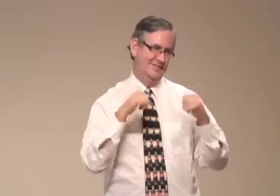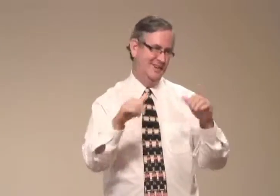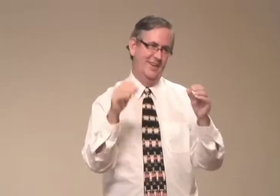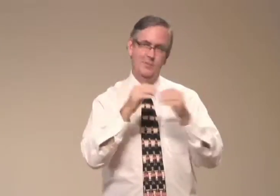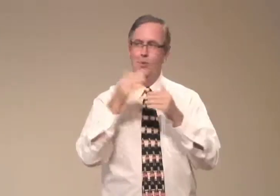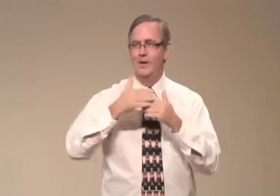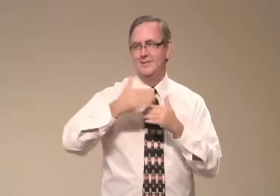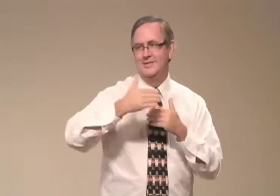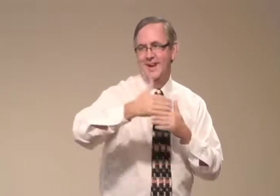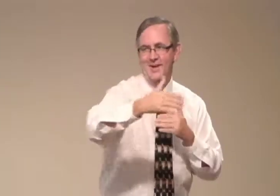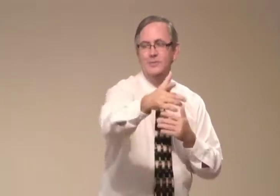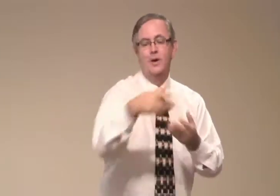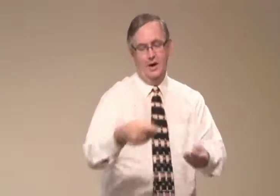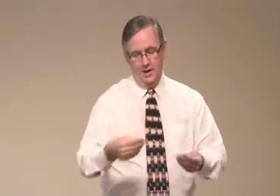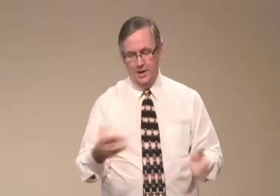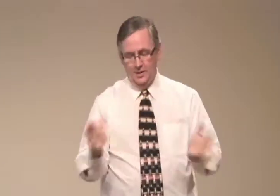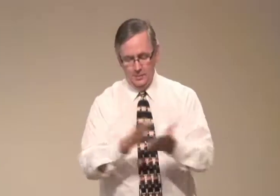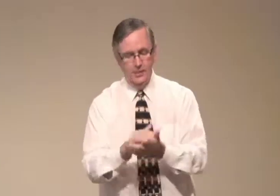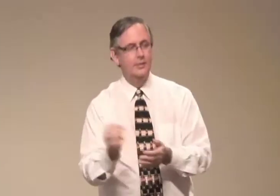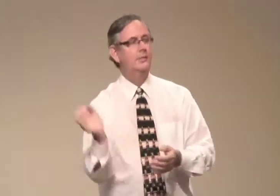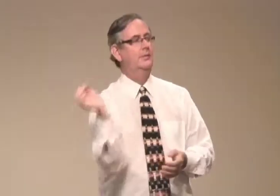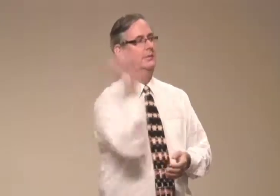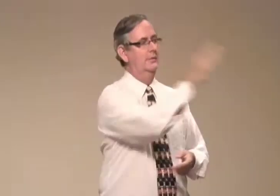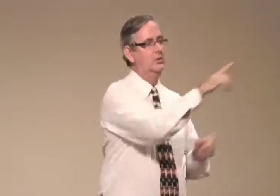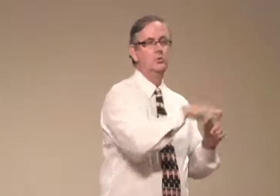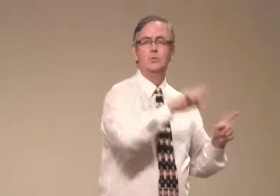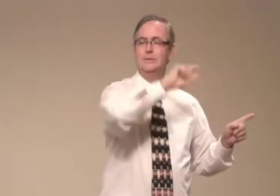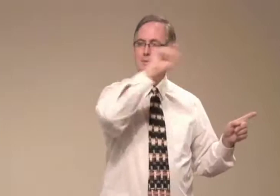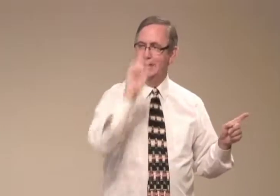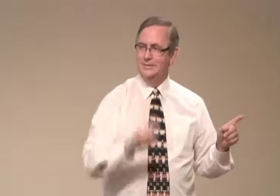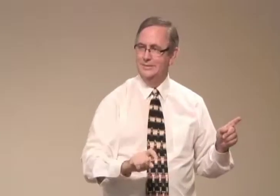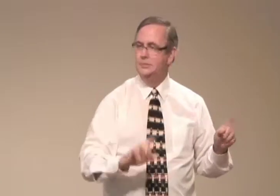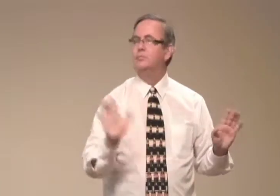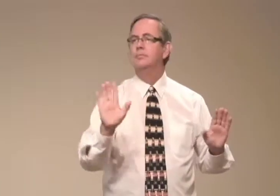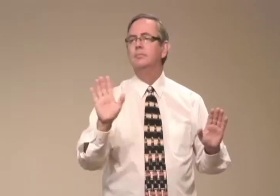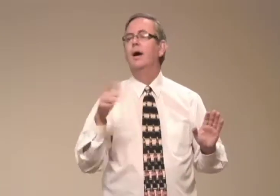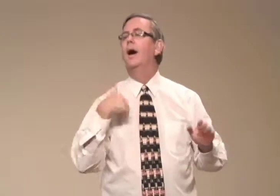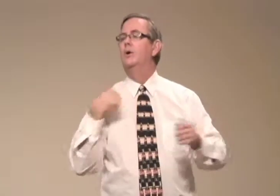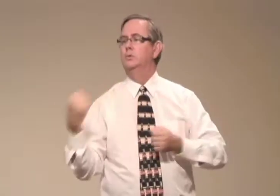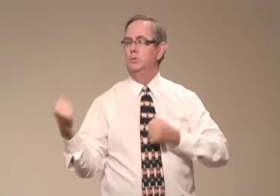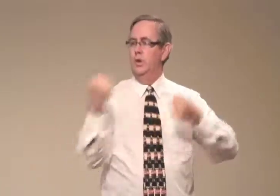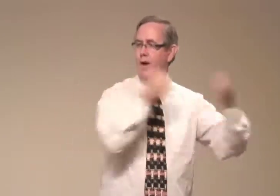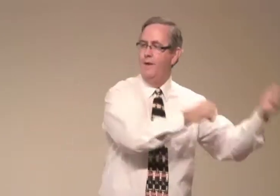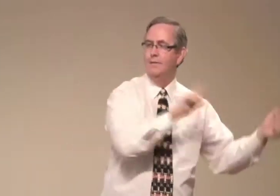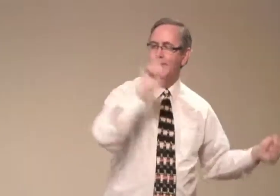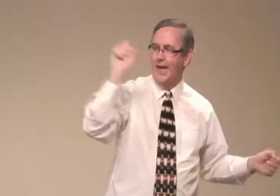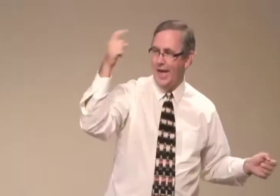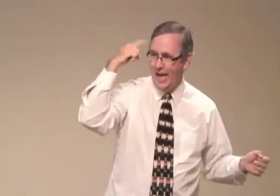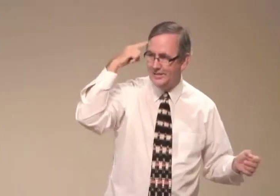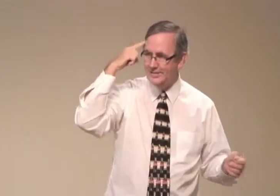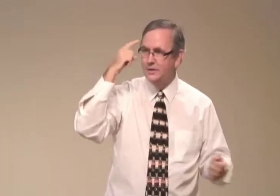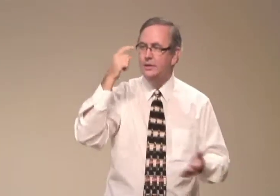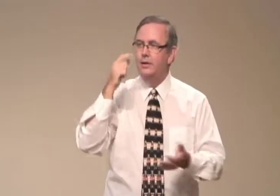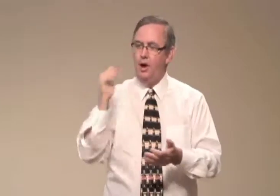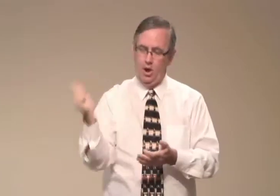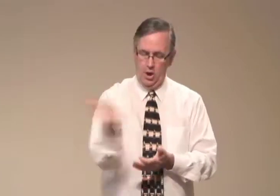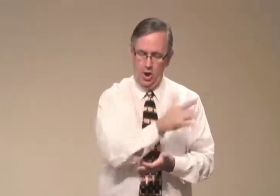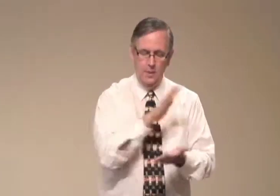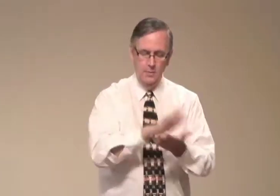into the country, but there's a lot of steps still to go. We have sent all of our paperwork. First, I had to take it all and